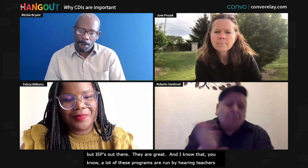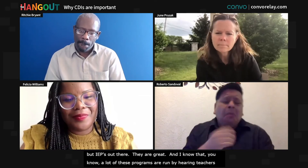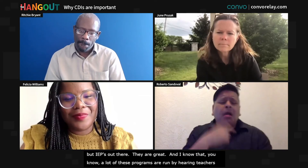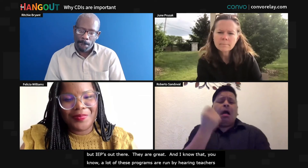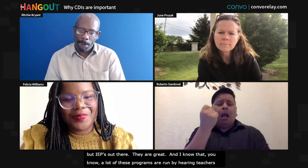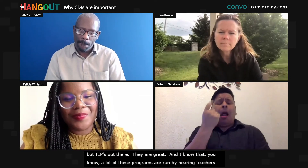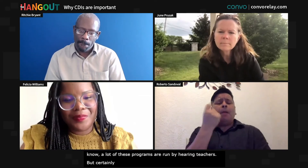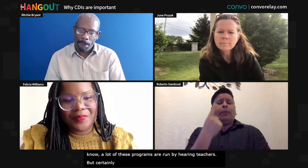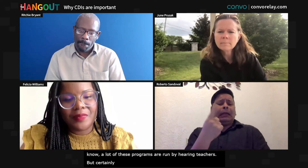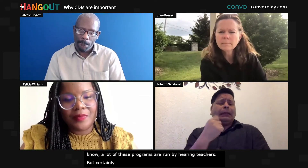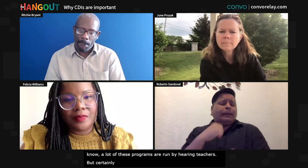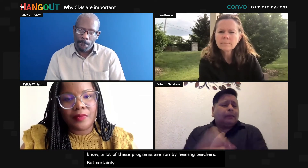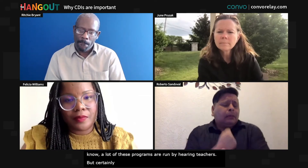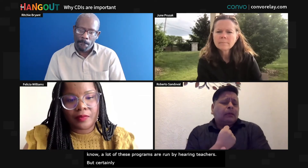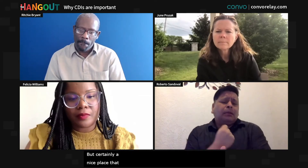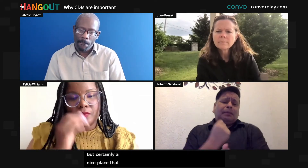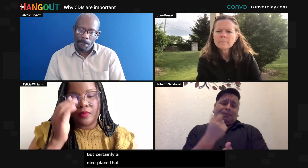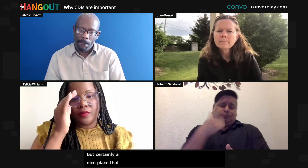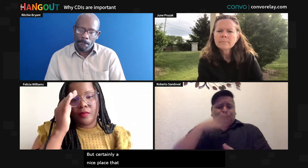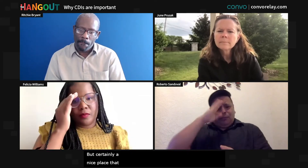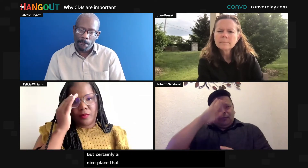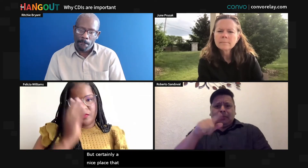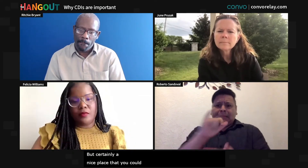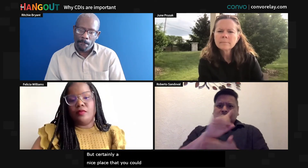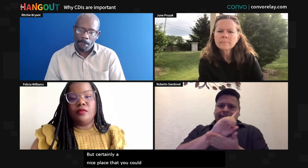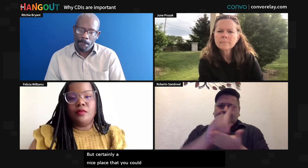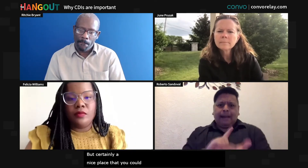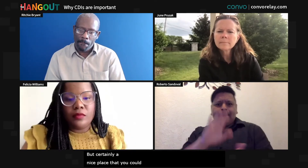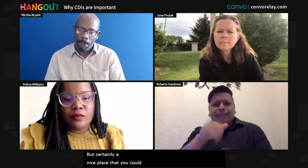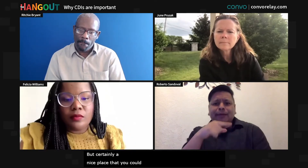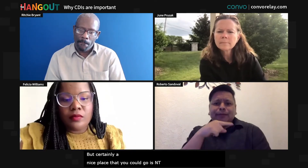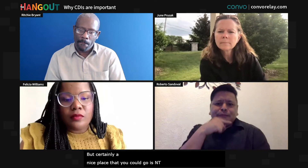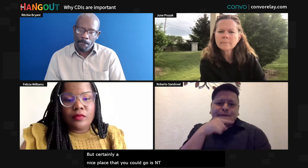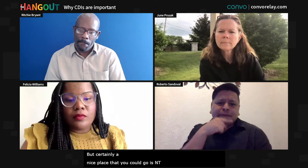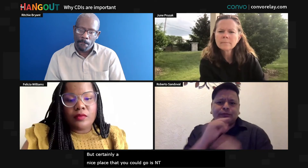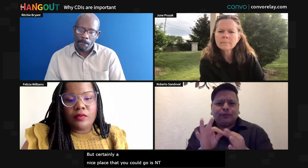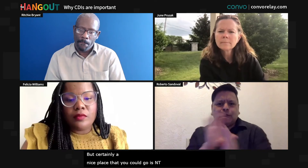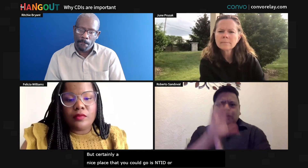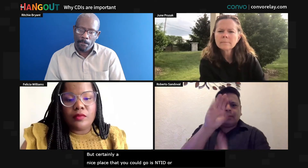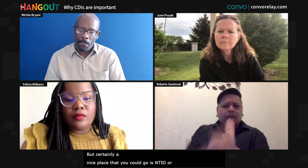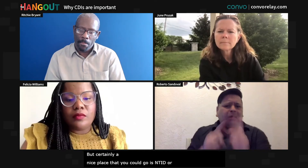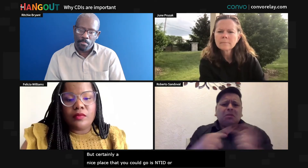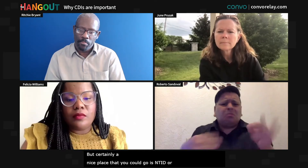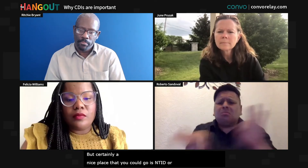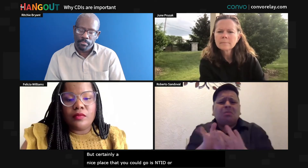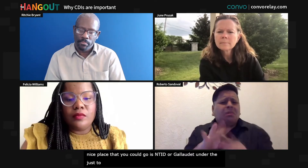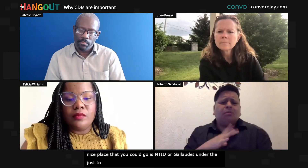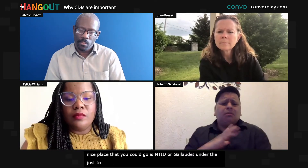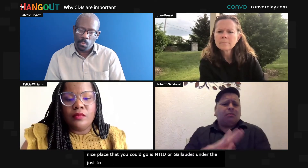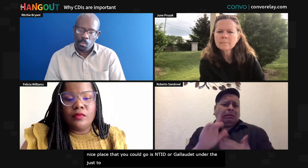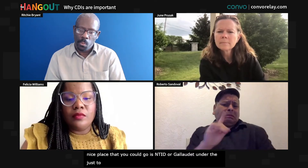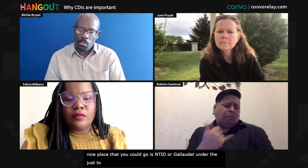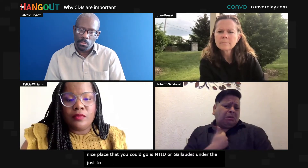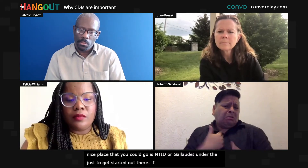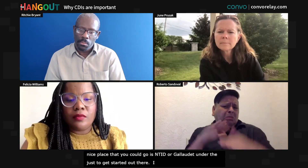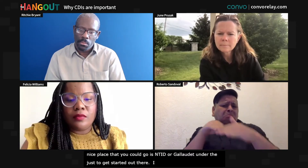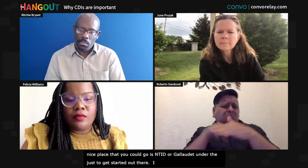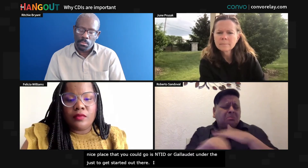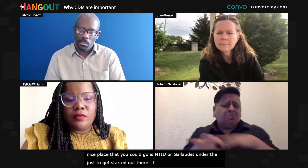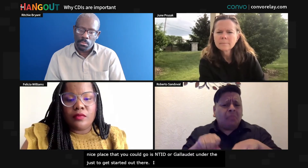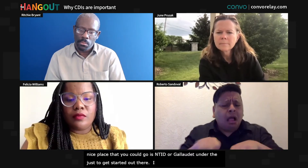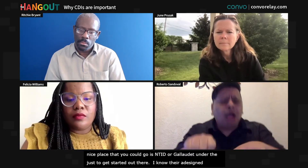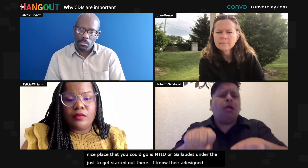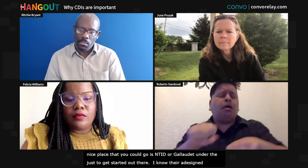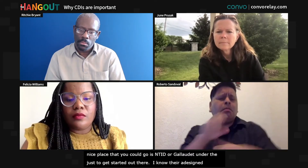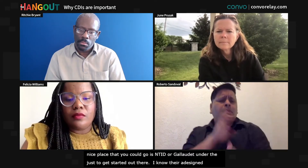you could go is NTID, valued at university, just to get started out there. And I know they're designed by hearing interpreters, the curriculum, but the most